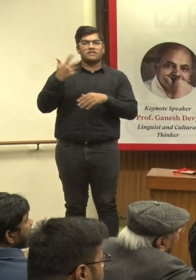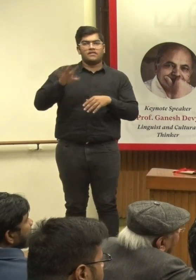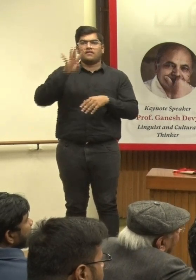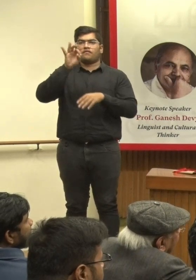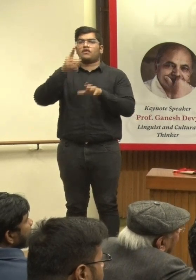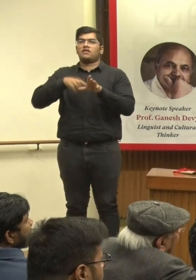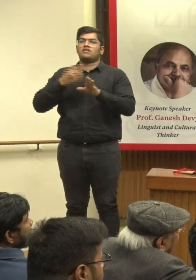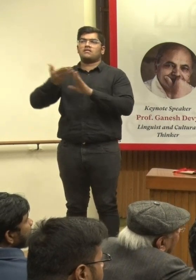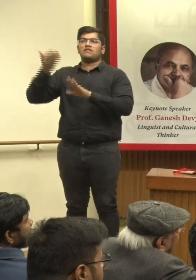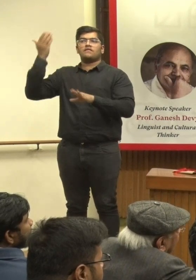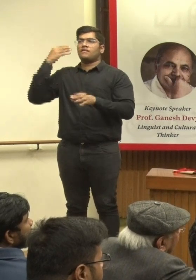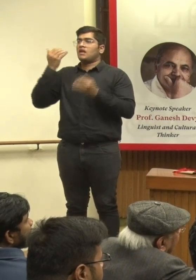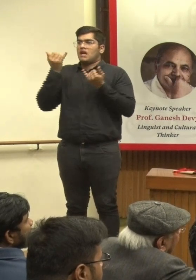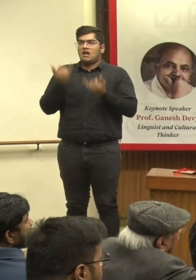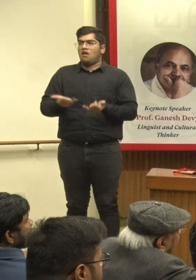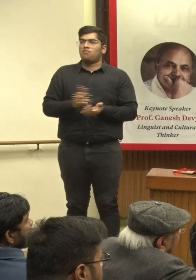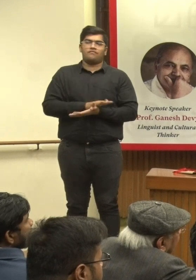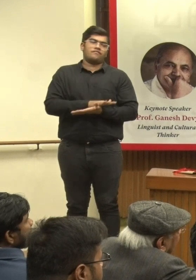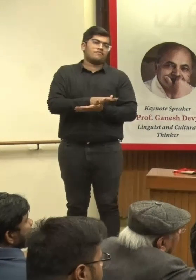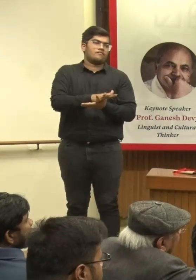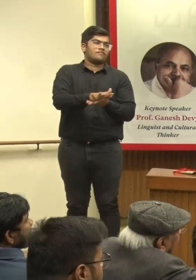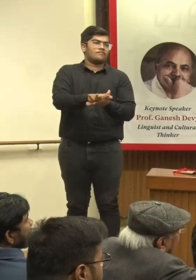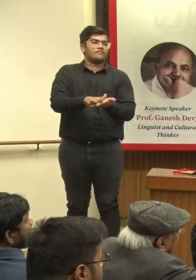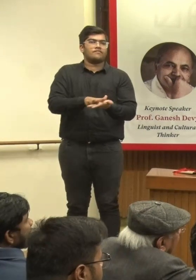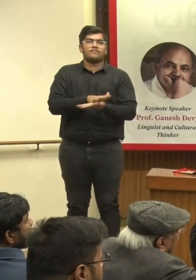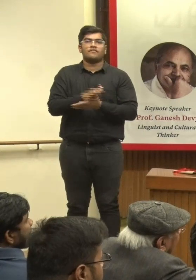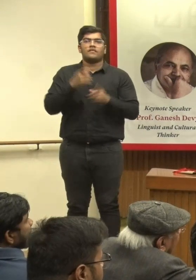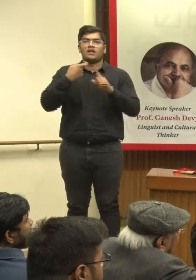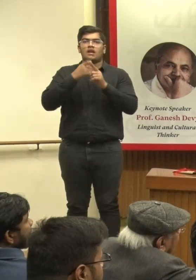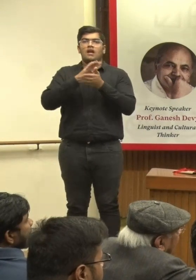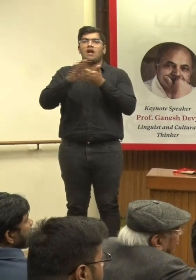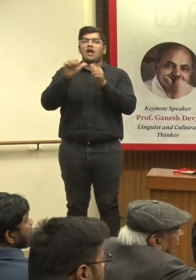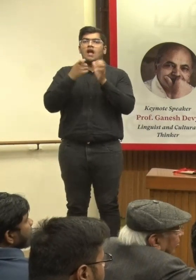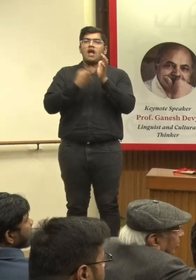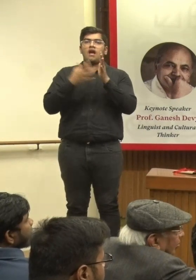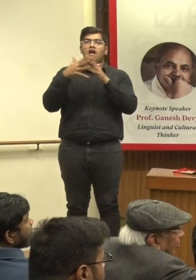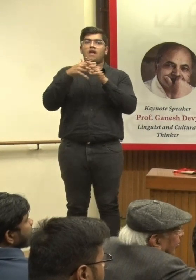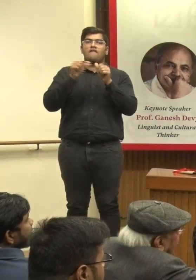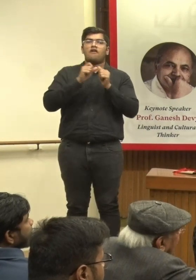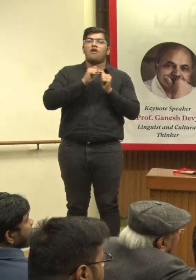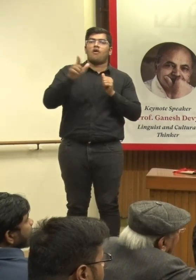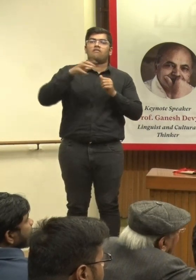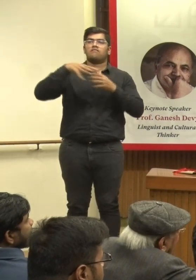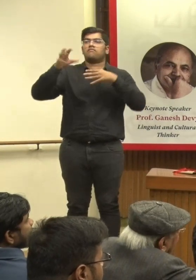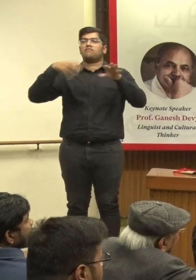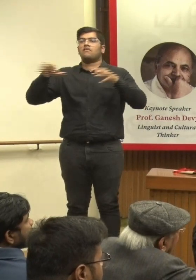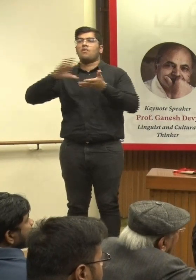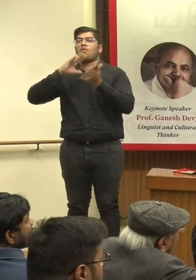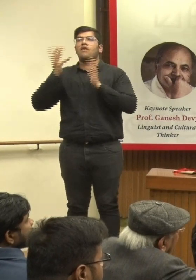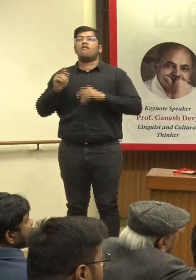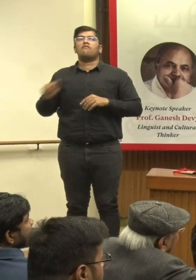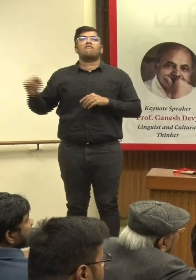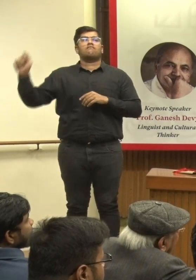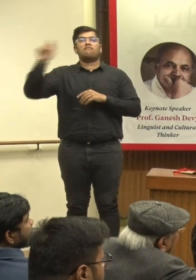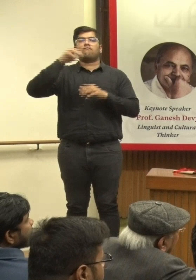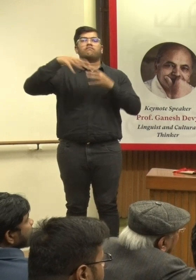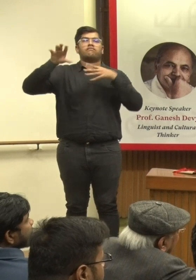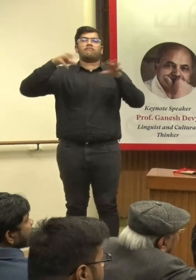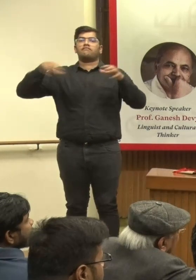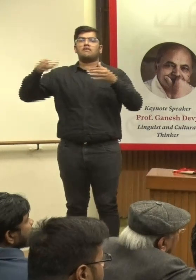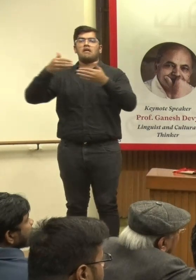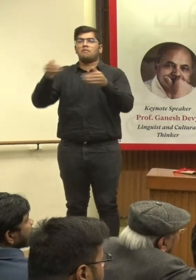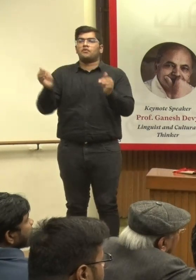back. It no longer exists. The Kharwas are dispersed. They're all over the world. The community is